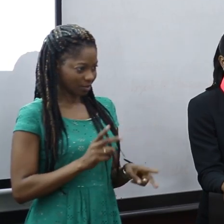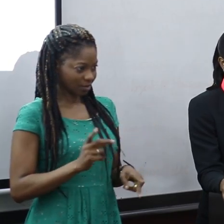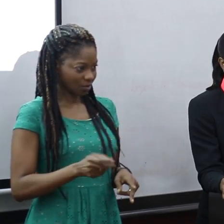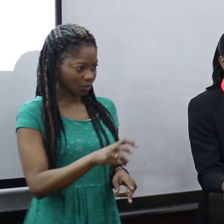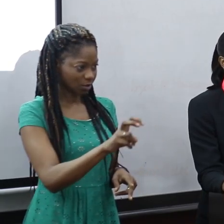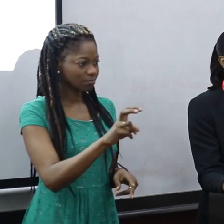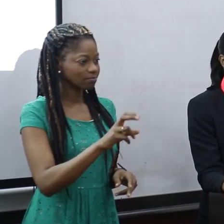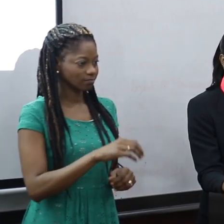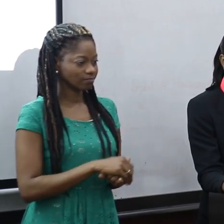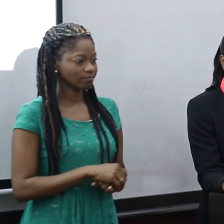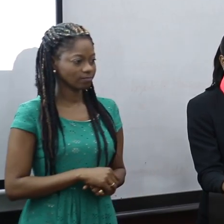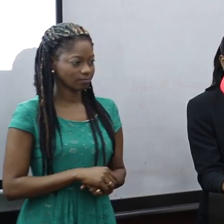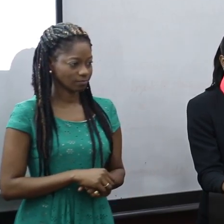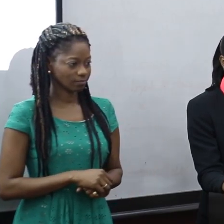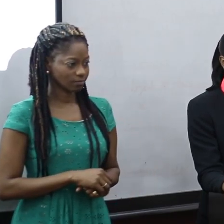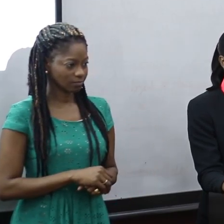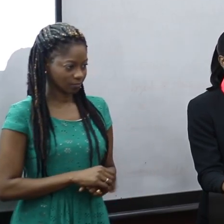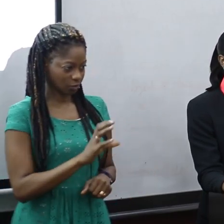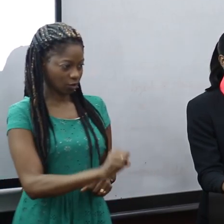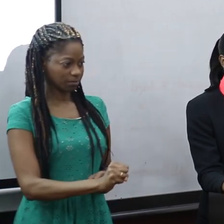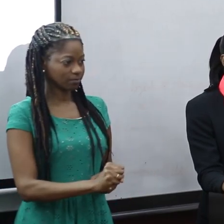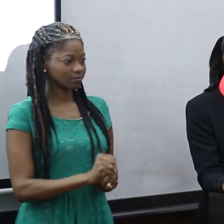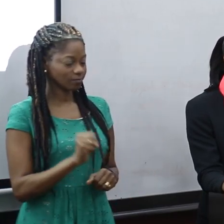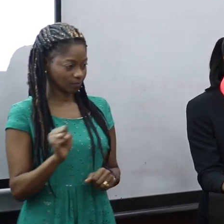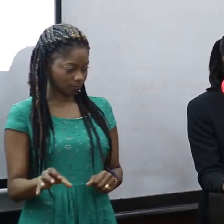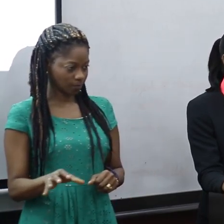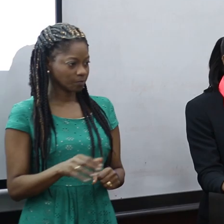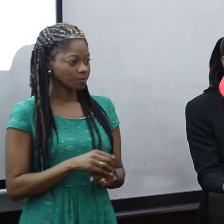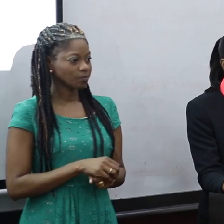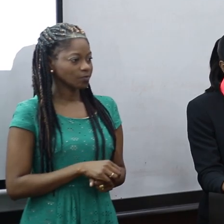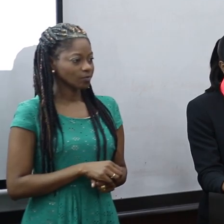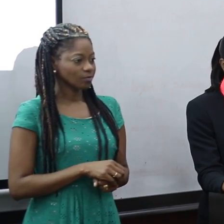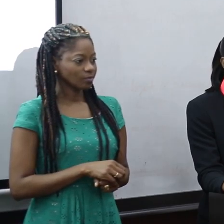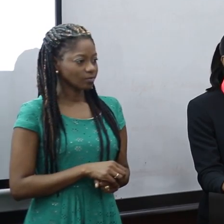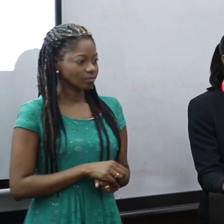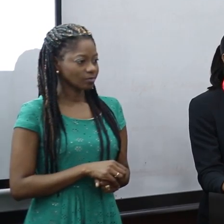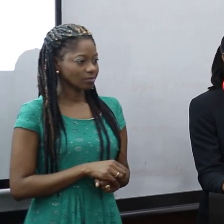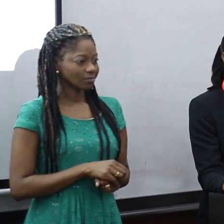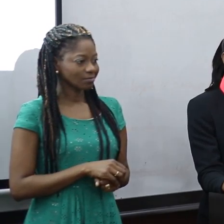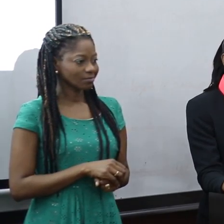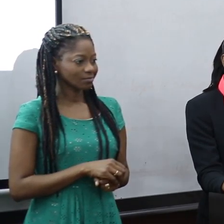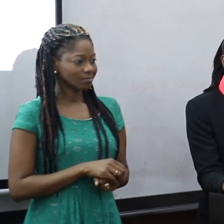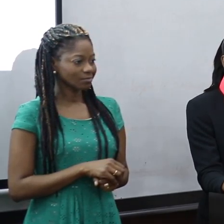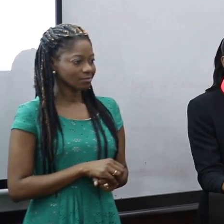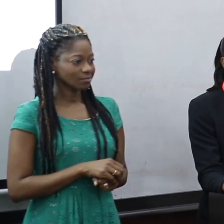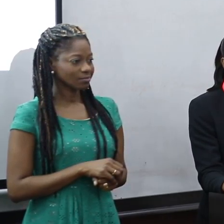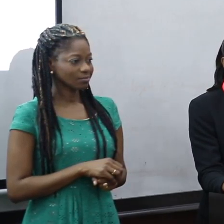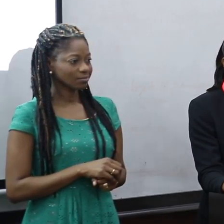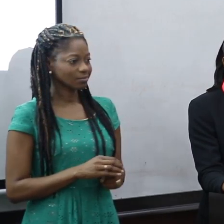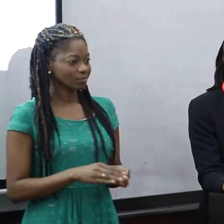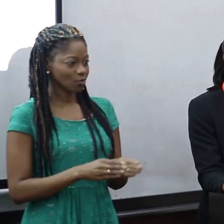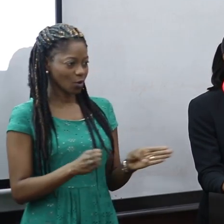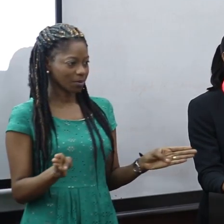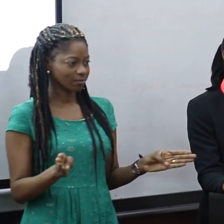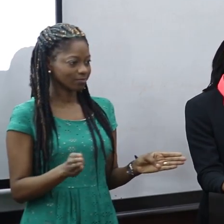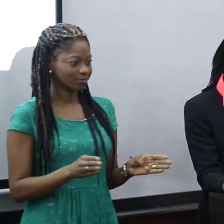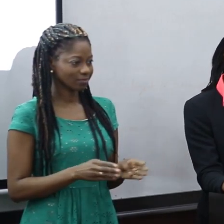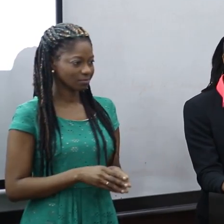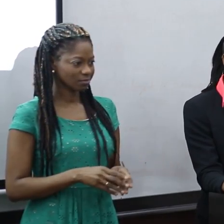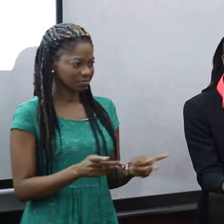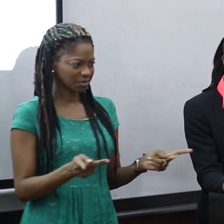especially considering specifically whether a desk in a ministry is a public place and whether a person seated at her desk could be said